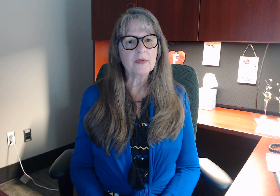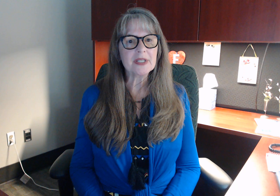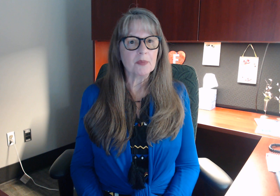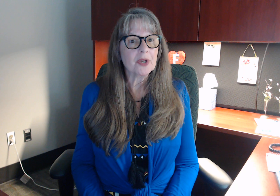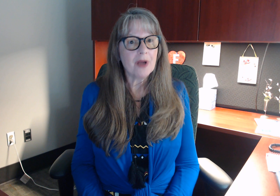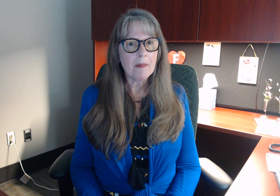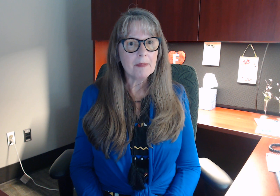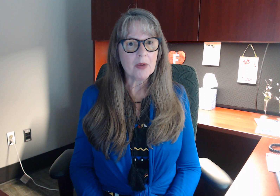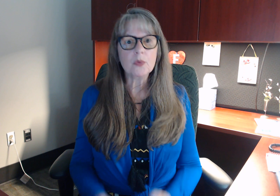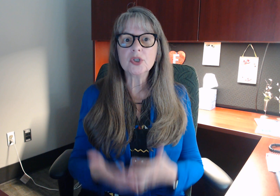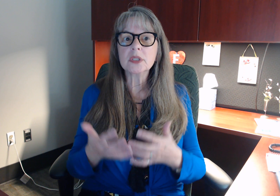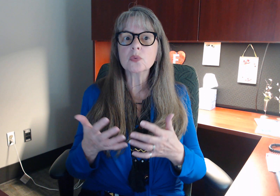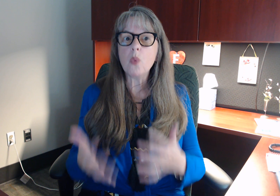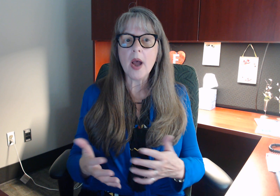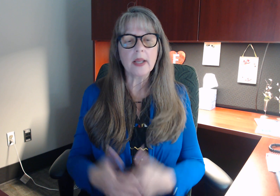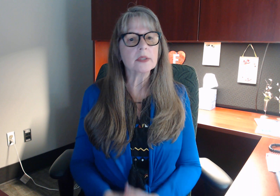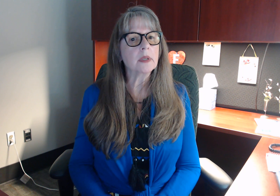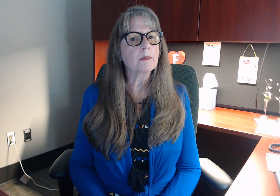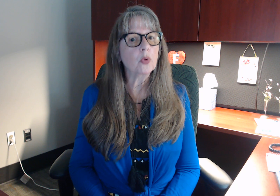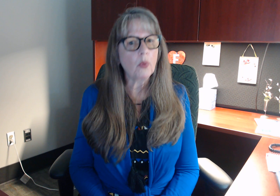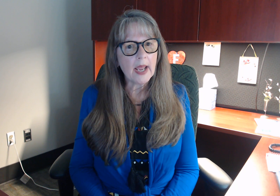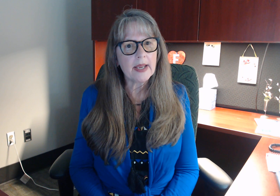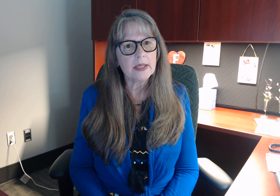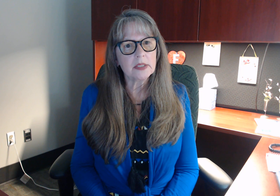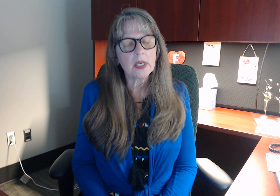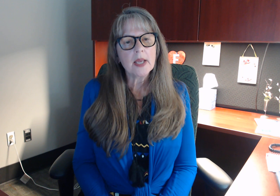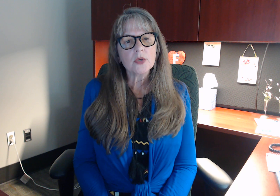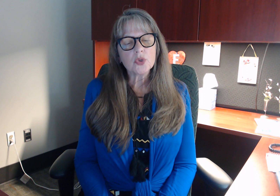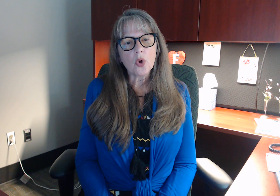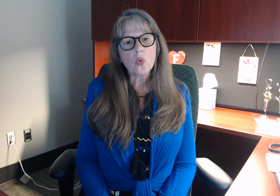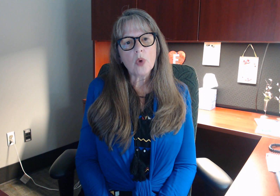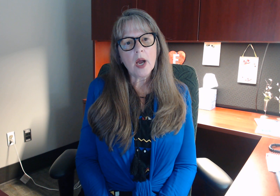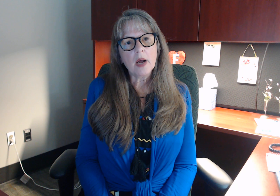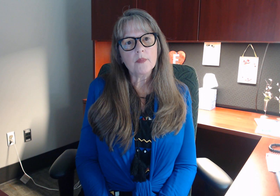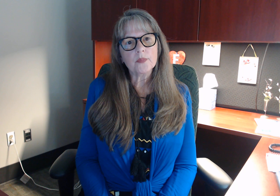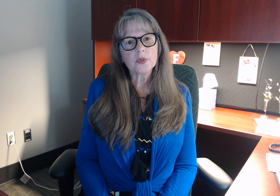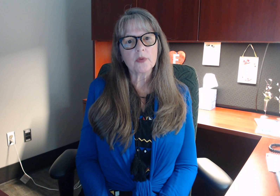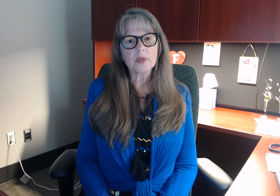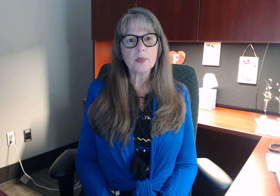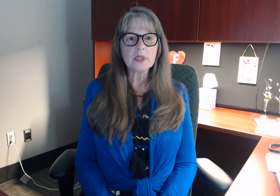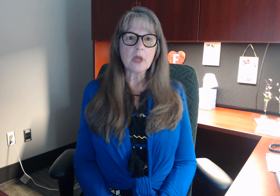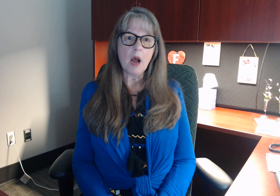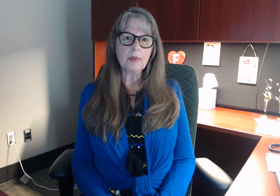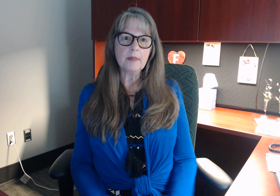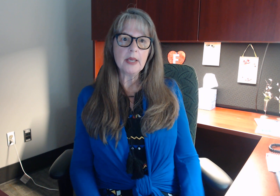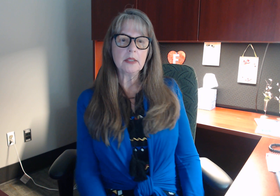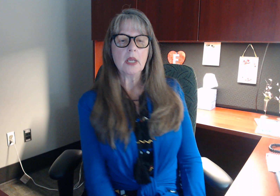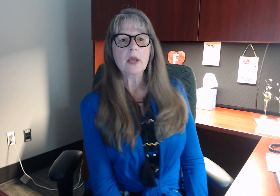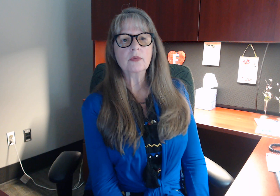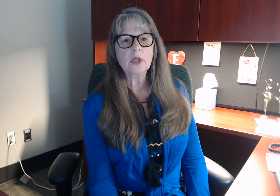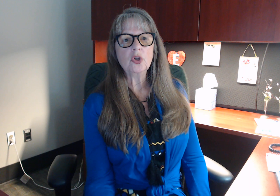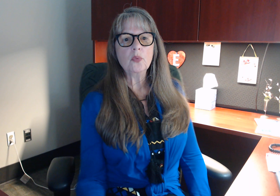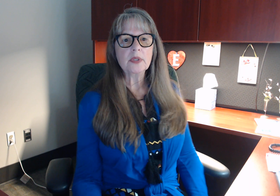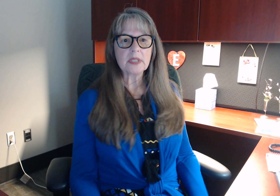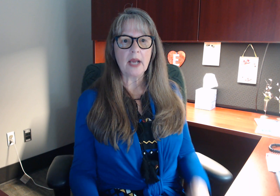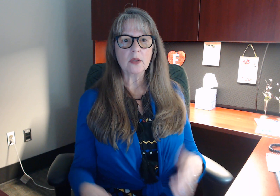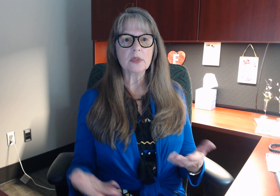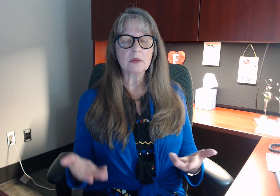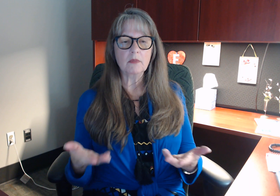someone a compliment, which is what? It's a praise. So if someone's a compliment, then you would sign those